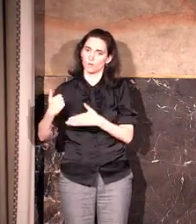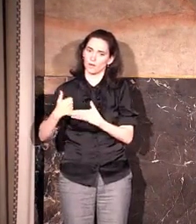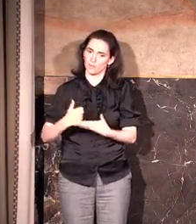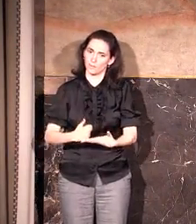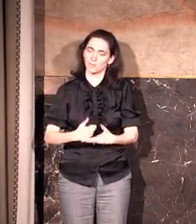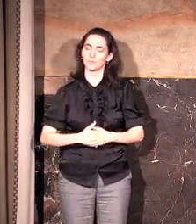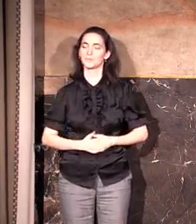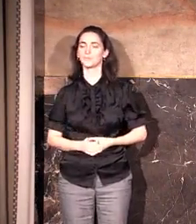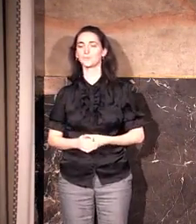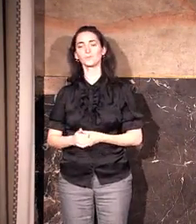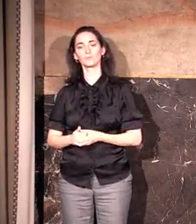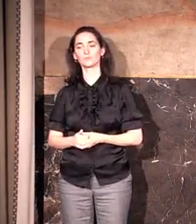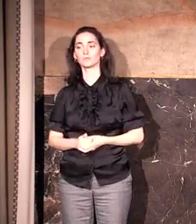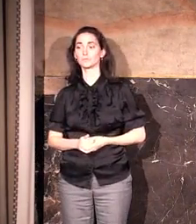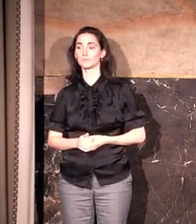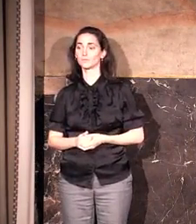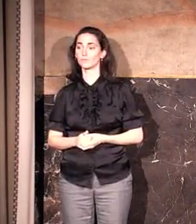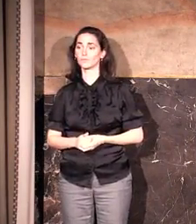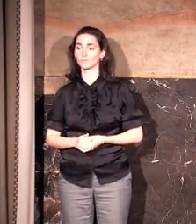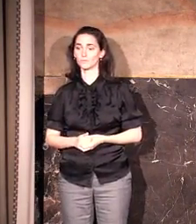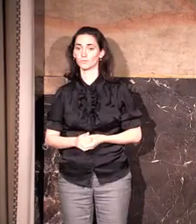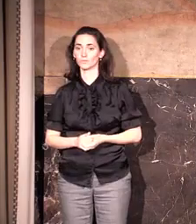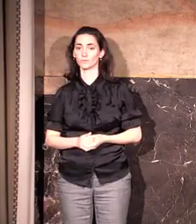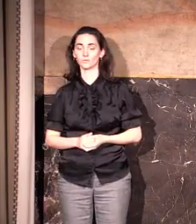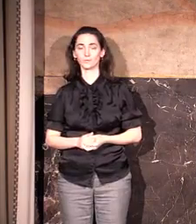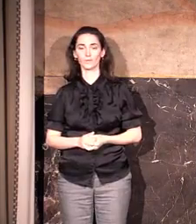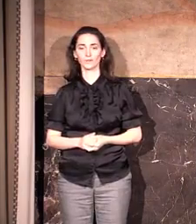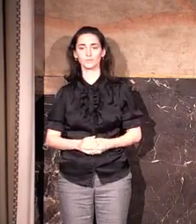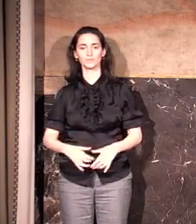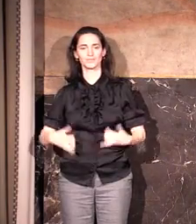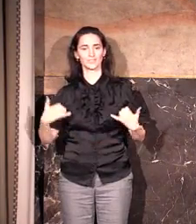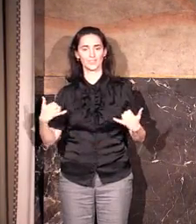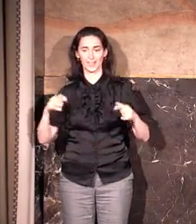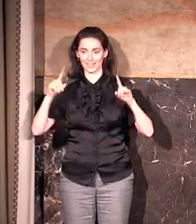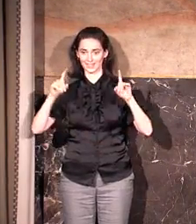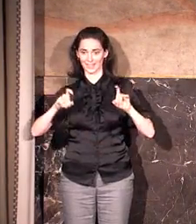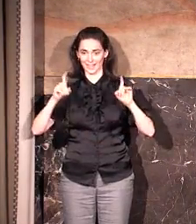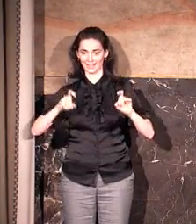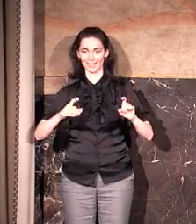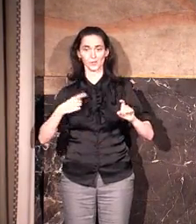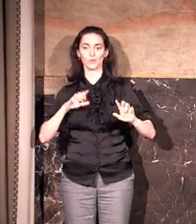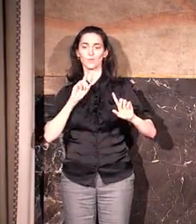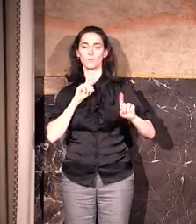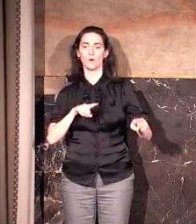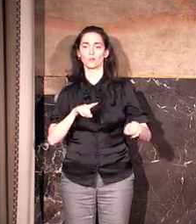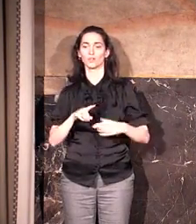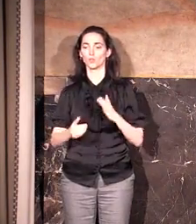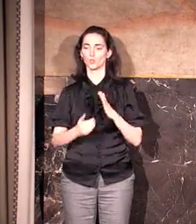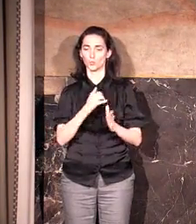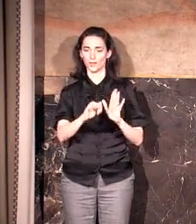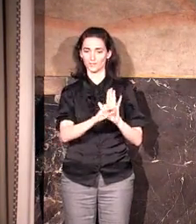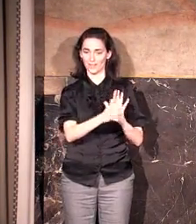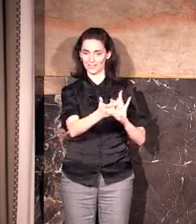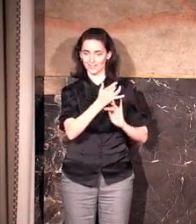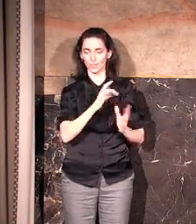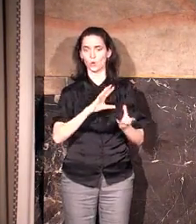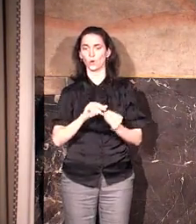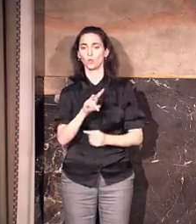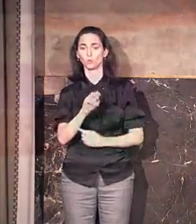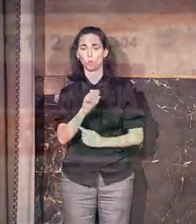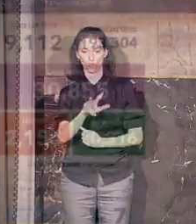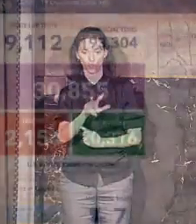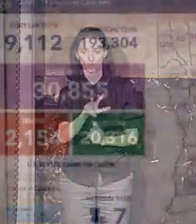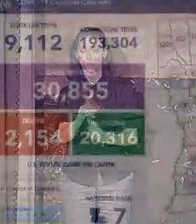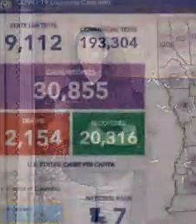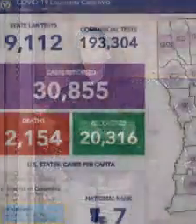Today on the testing, we are reporting 203 new cases for a total of